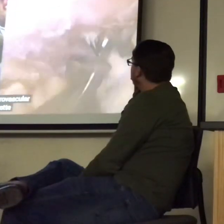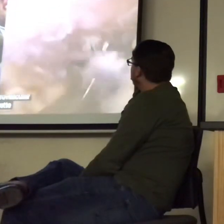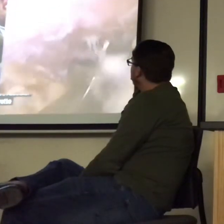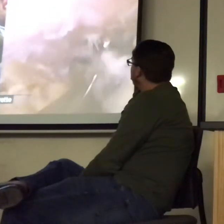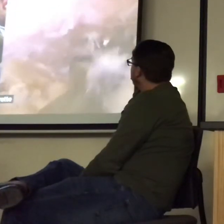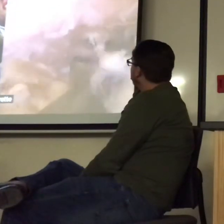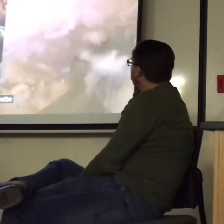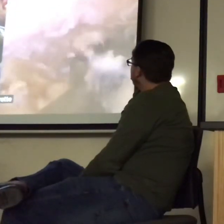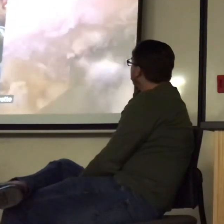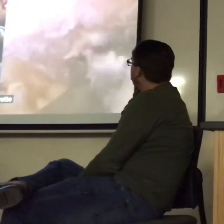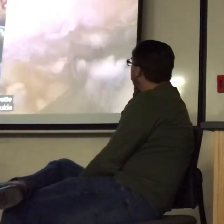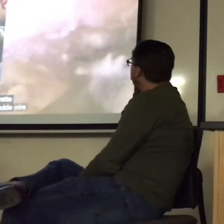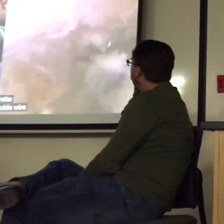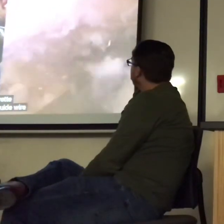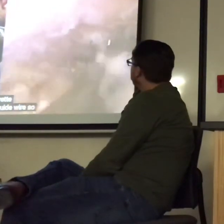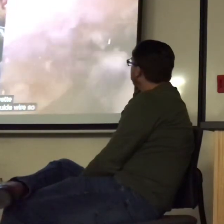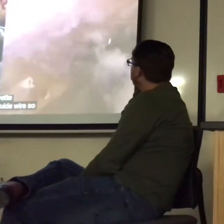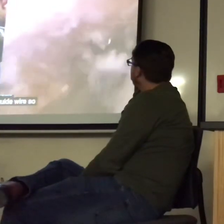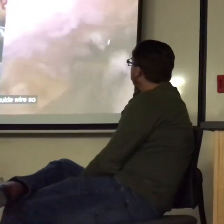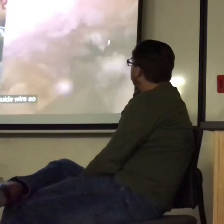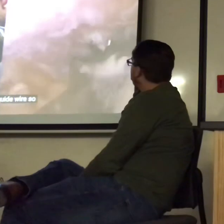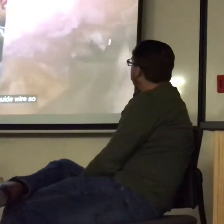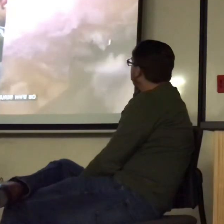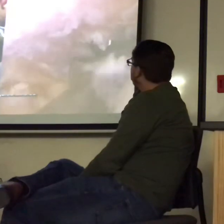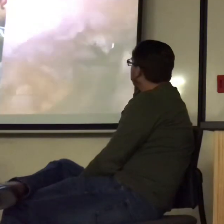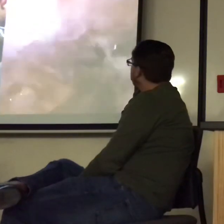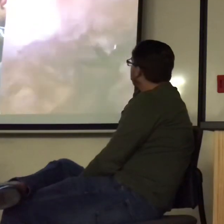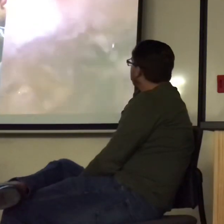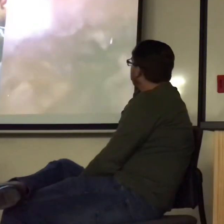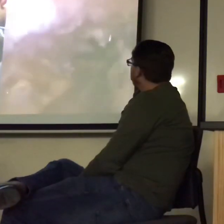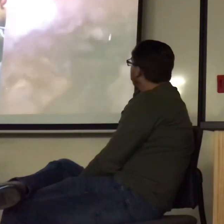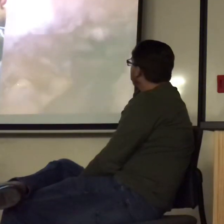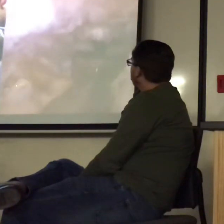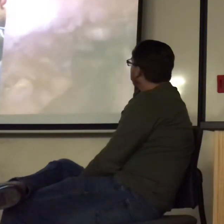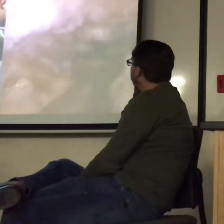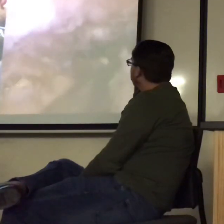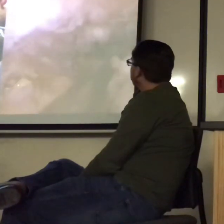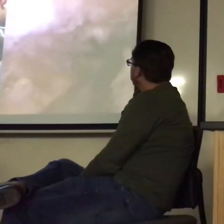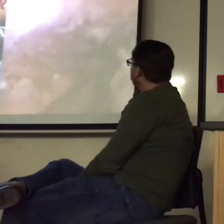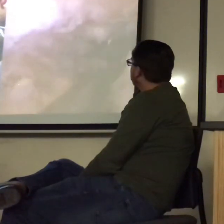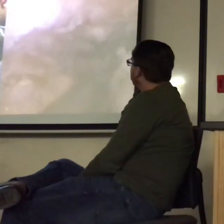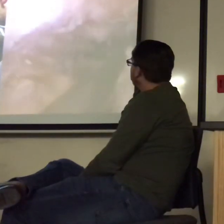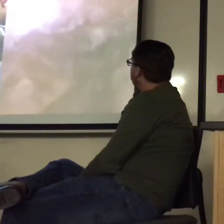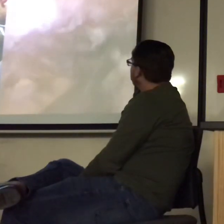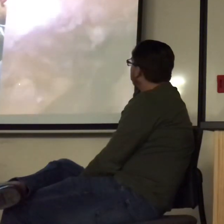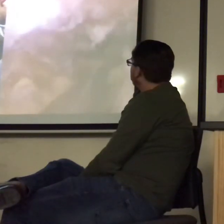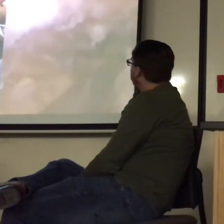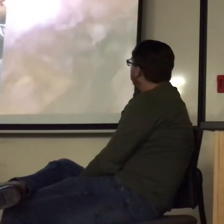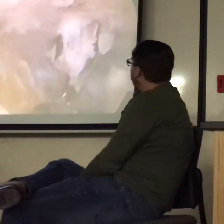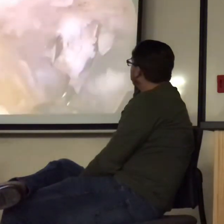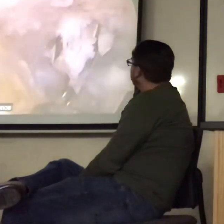a curette underneath the tip of the guide wire so that it won't protrude further as I drill the holes.